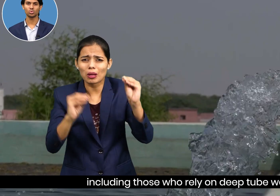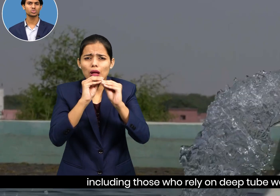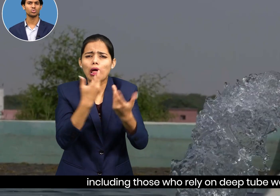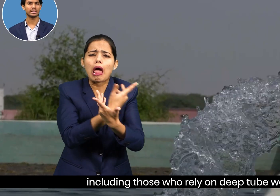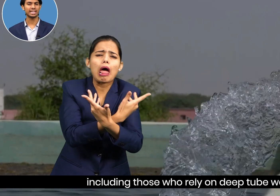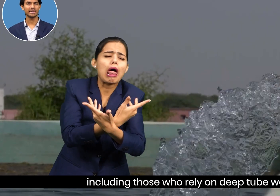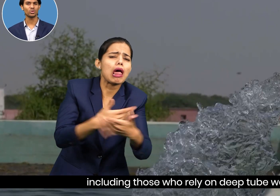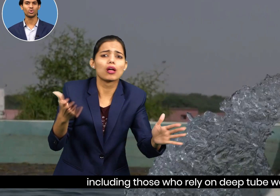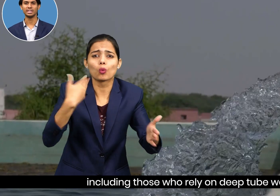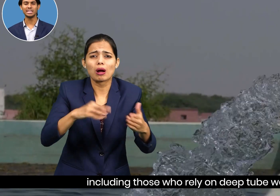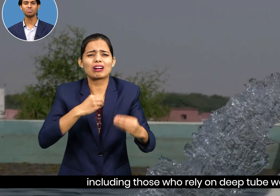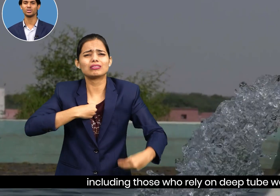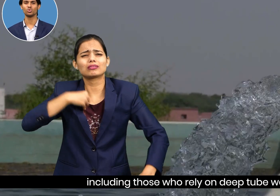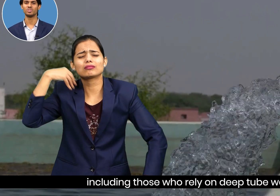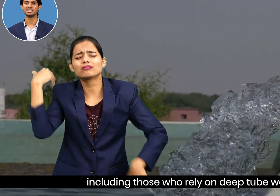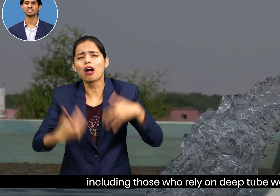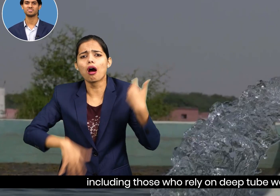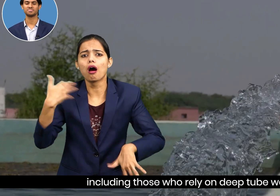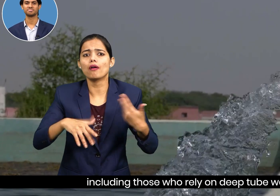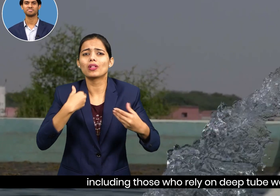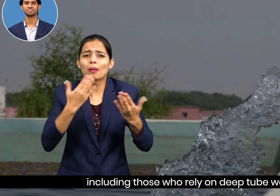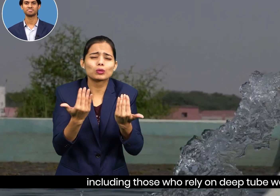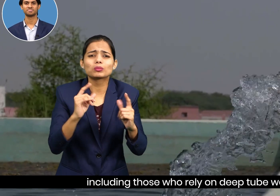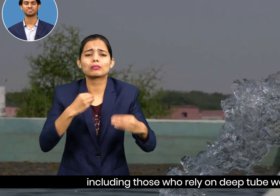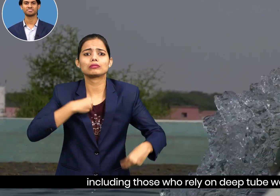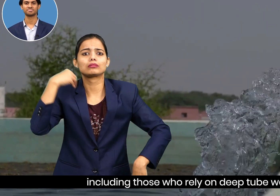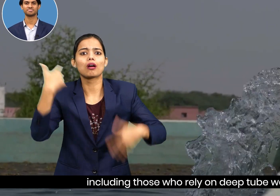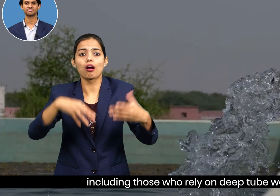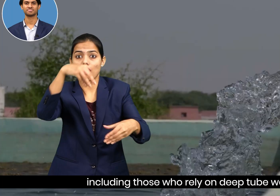including those who rely on deep tube wells.